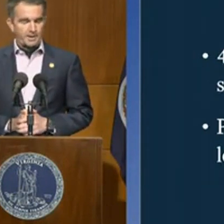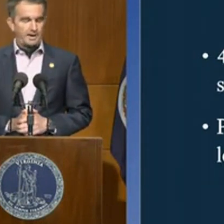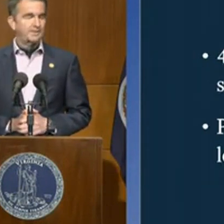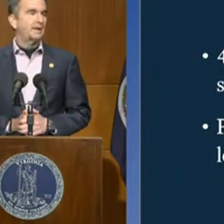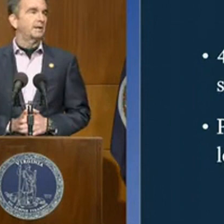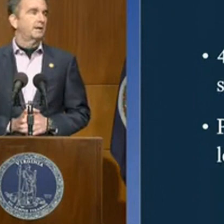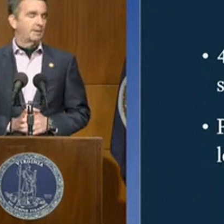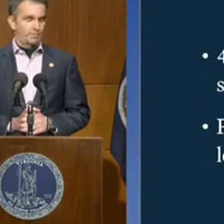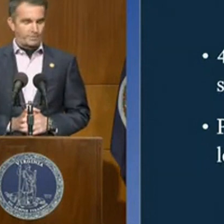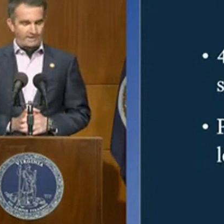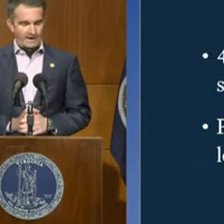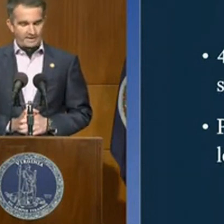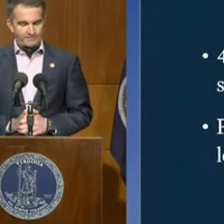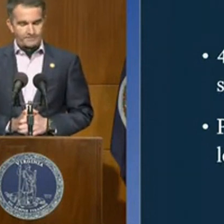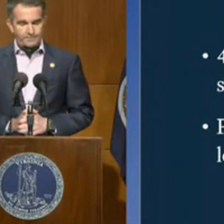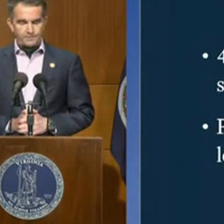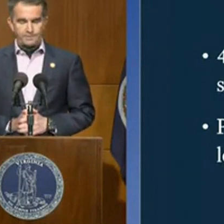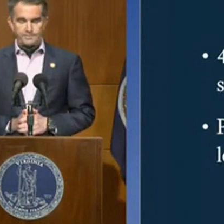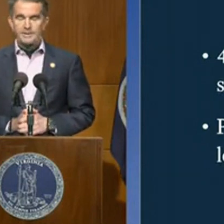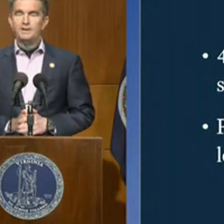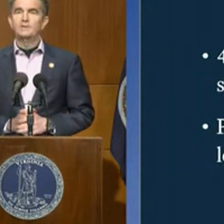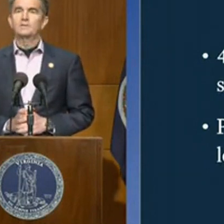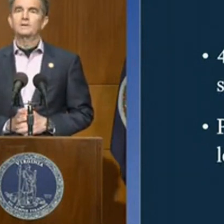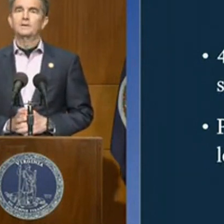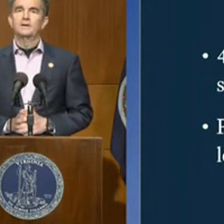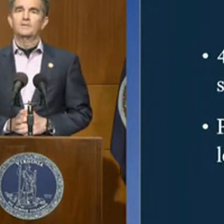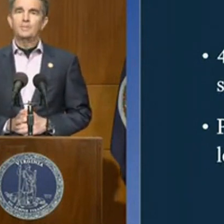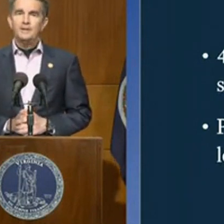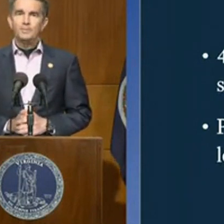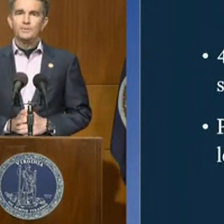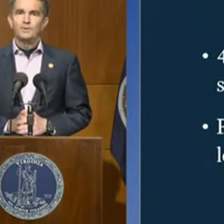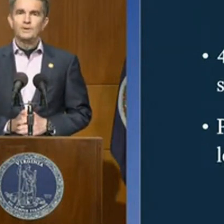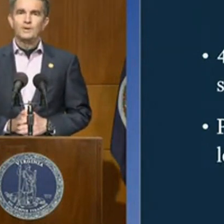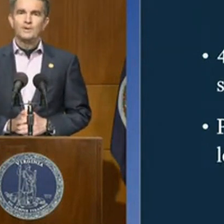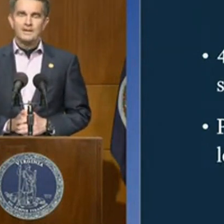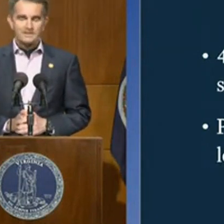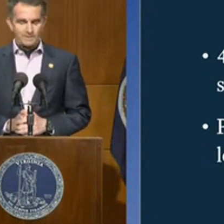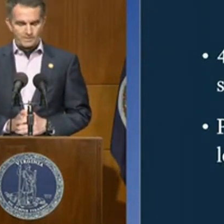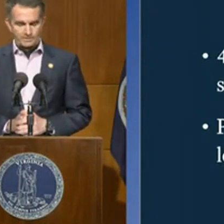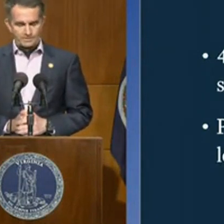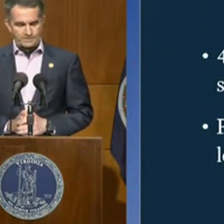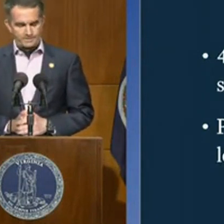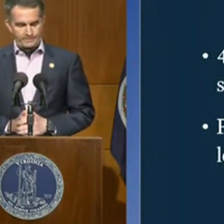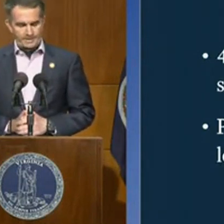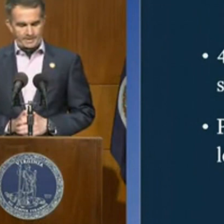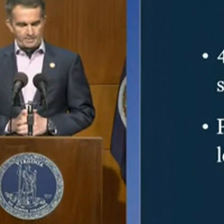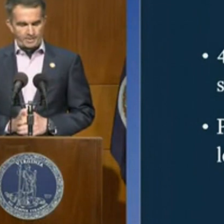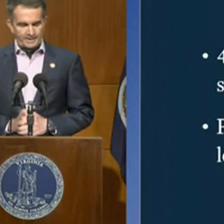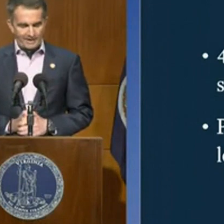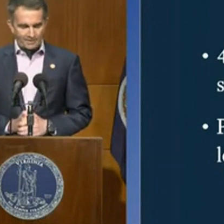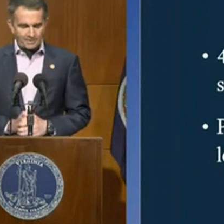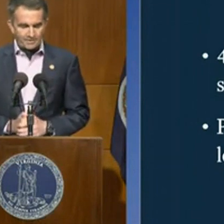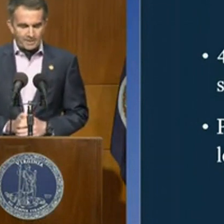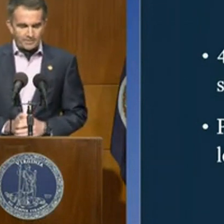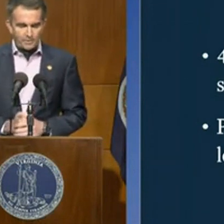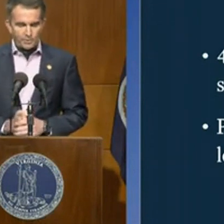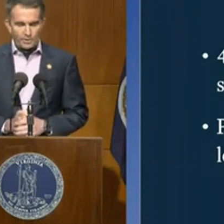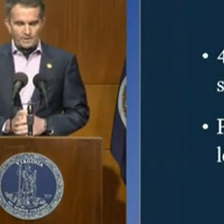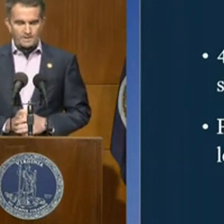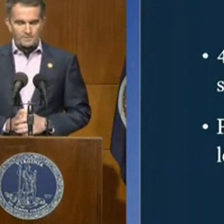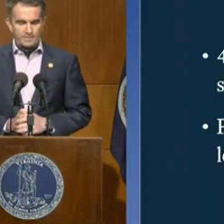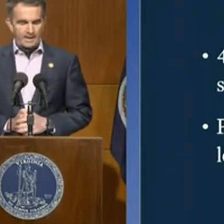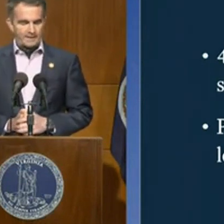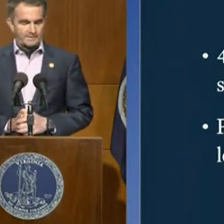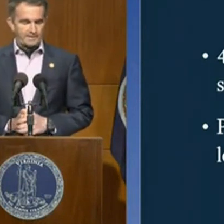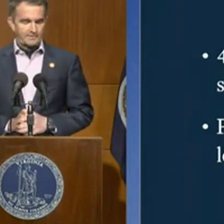food supply chain, providing food to millions of people on the East Coast. But the health of the people who